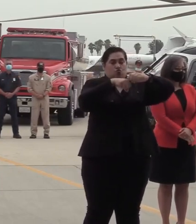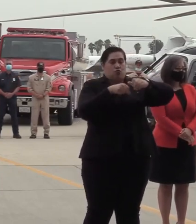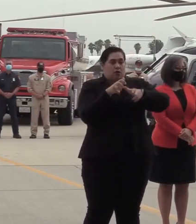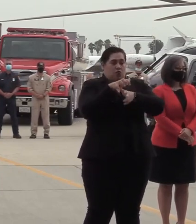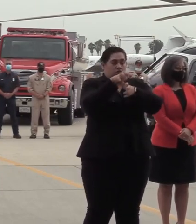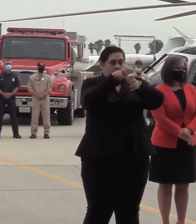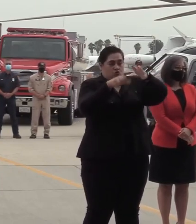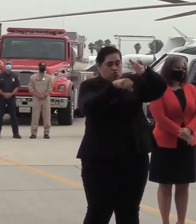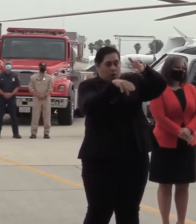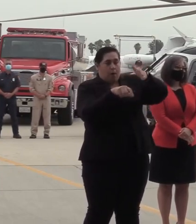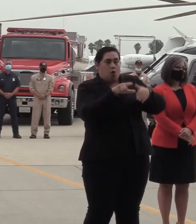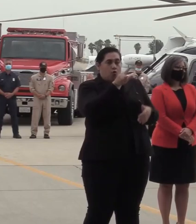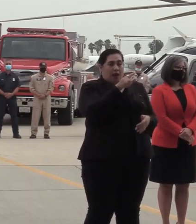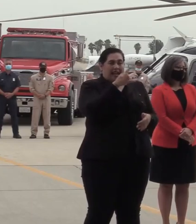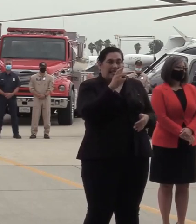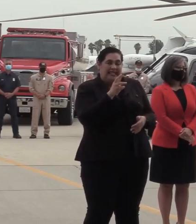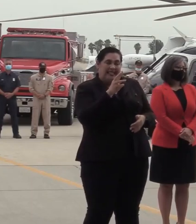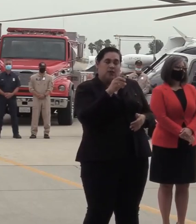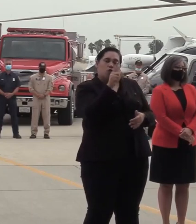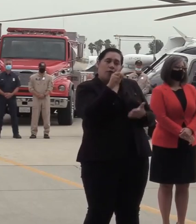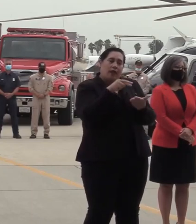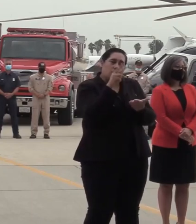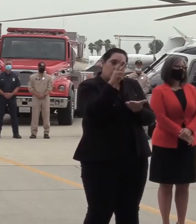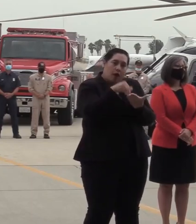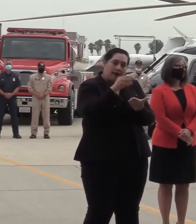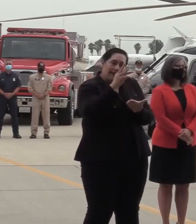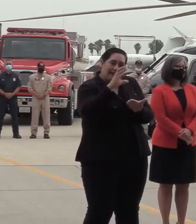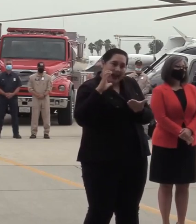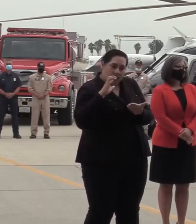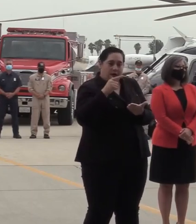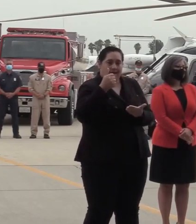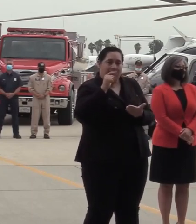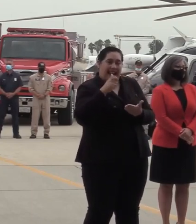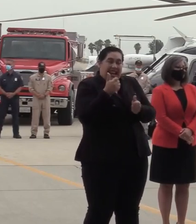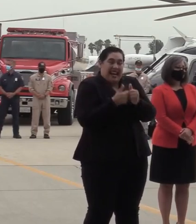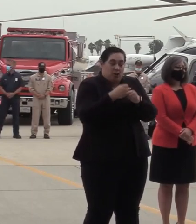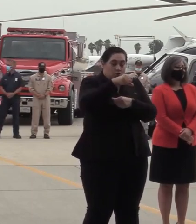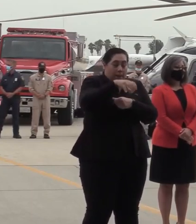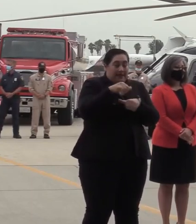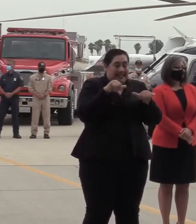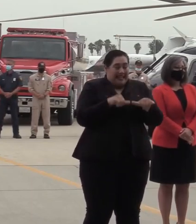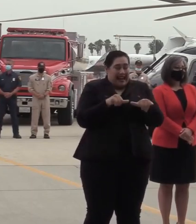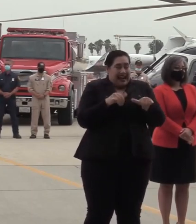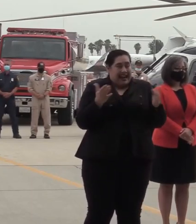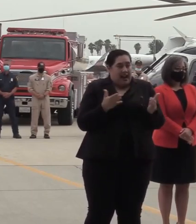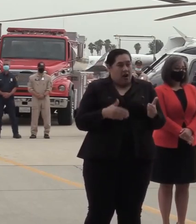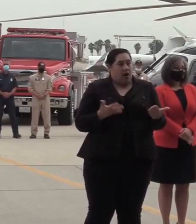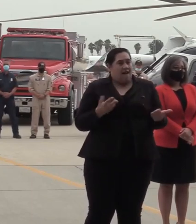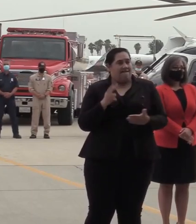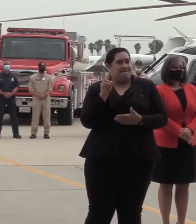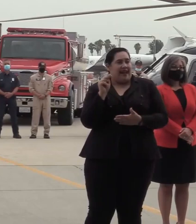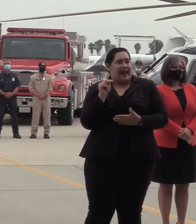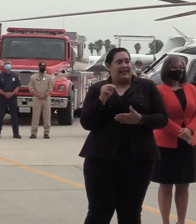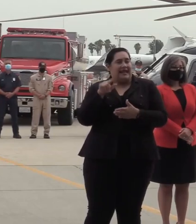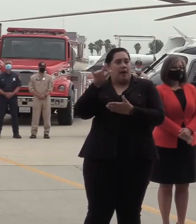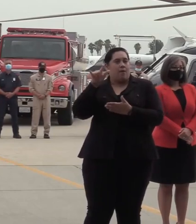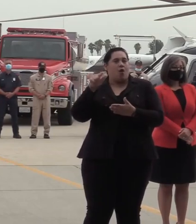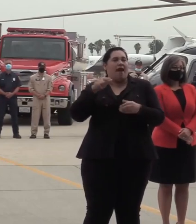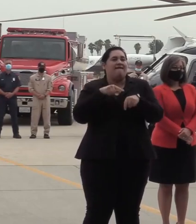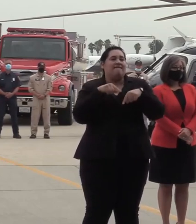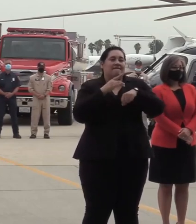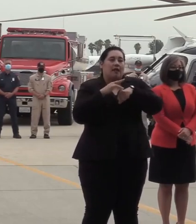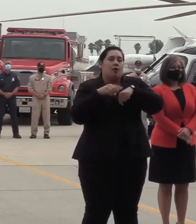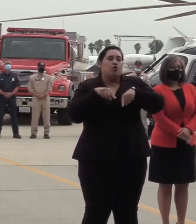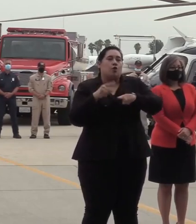gallons of water per drop. It is staged here at Van Nuys Airport until the end of the year and available during daylight hours to